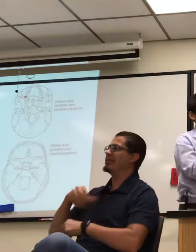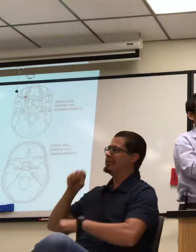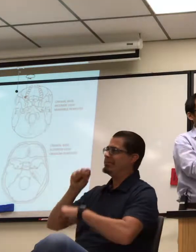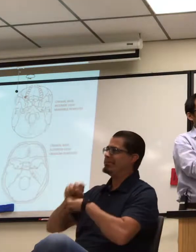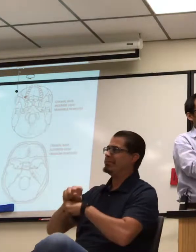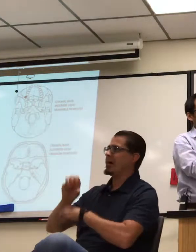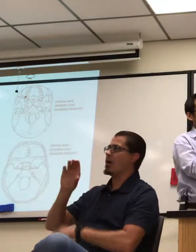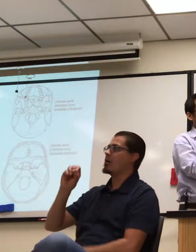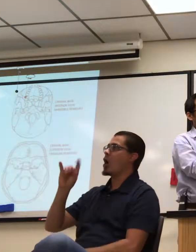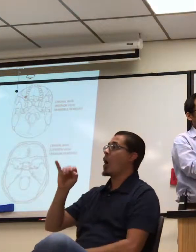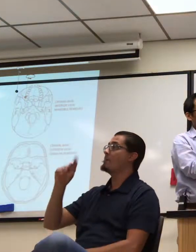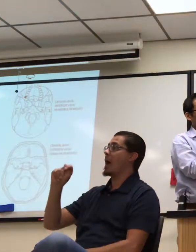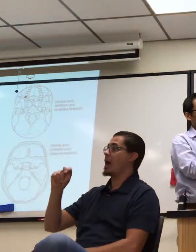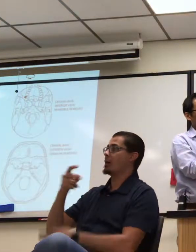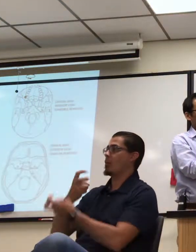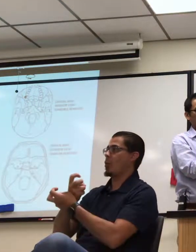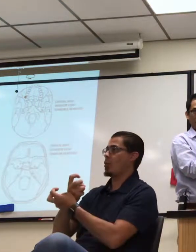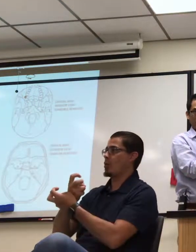bone